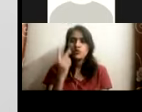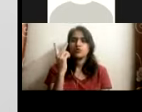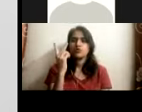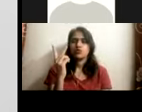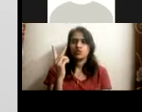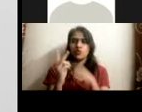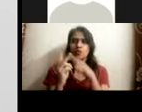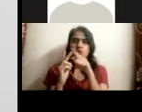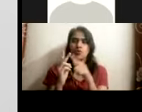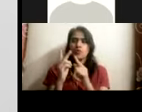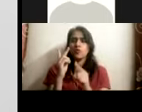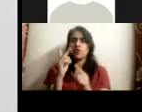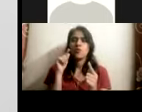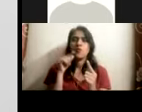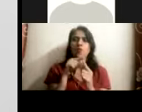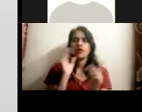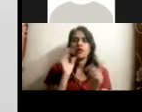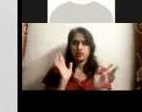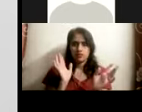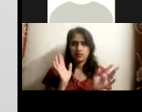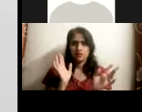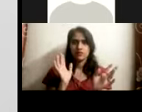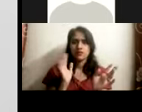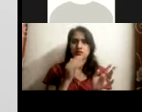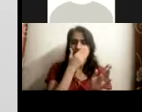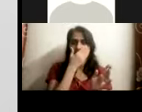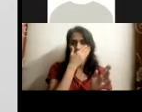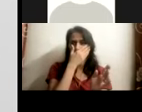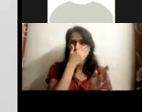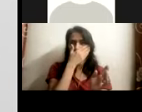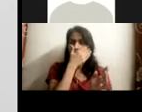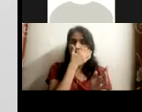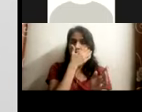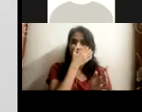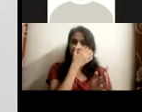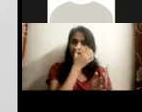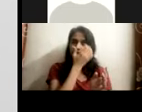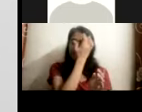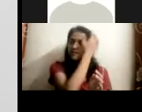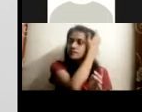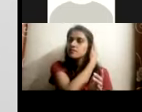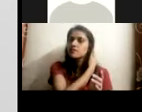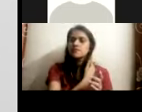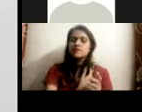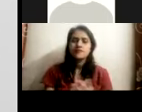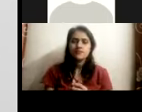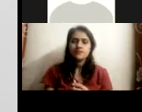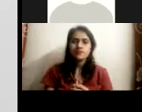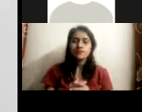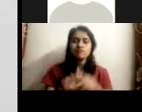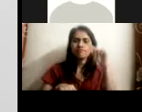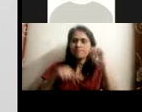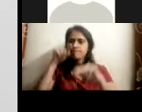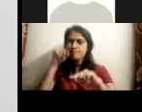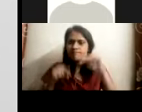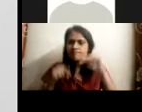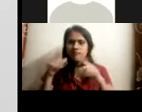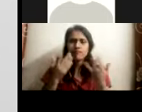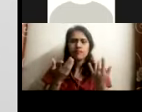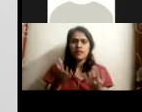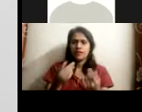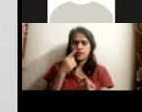you will observe the tree and you will take measurements, and you will measure the girth of the stem, or maybe